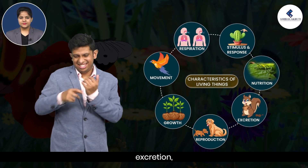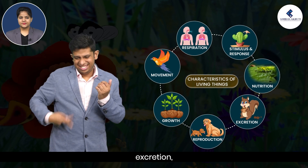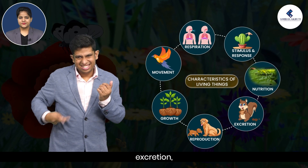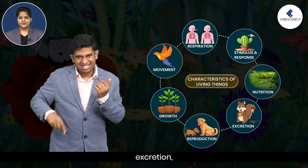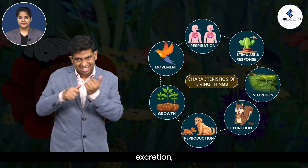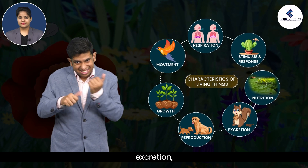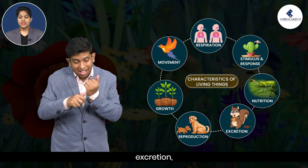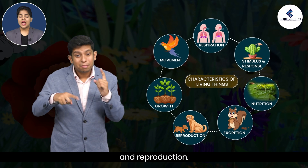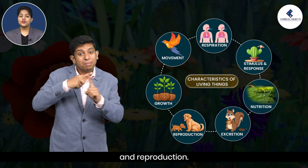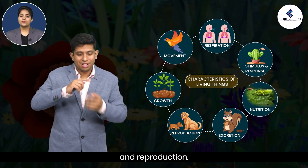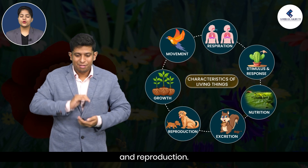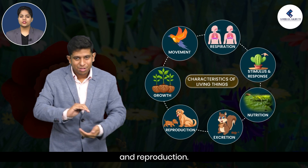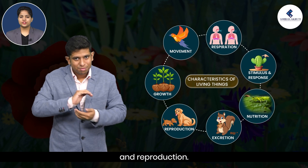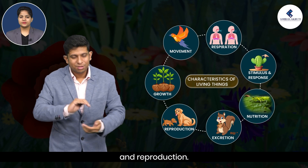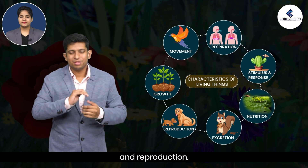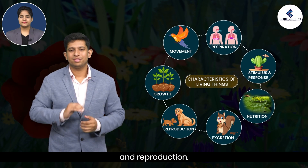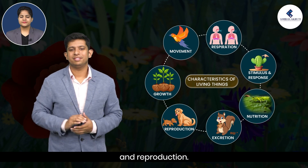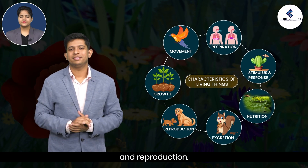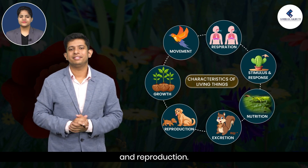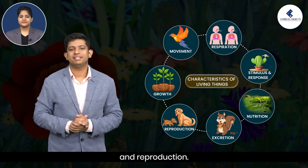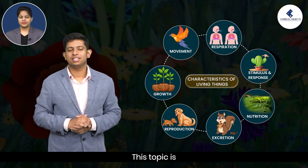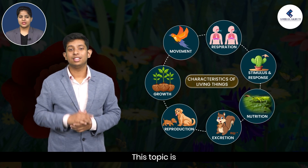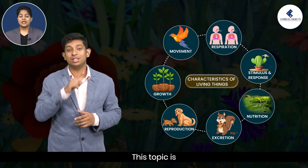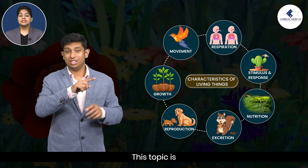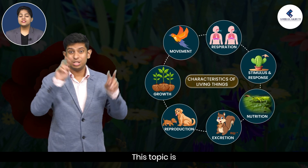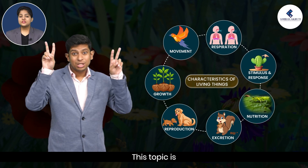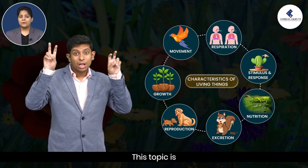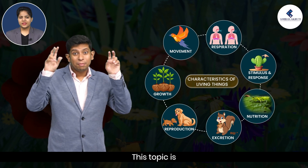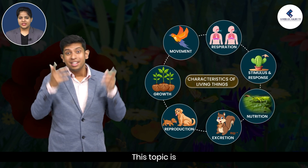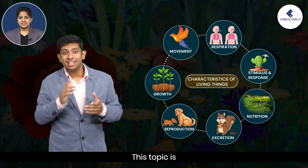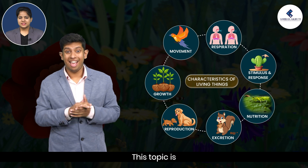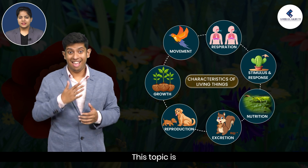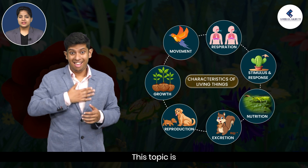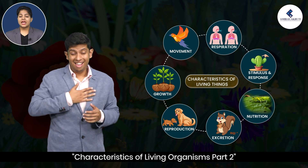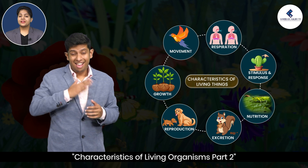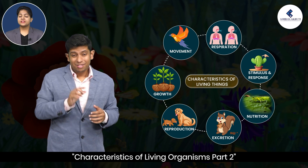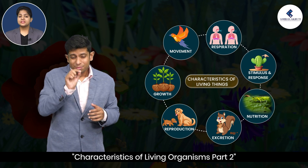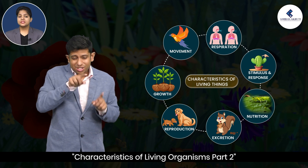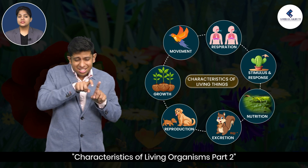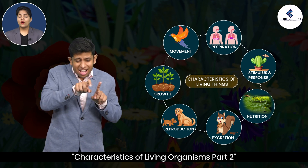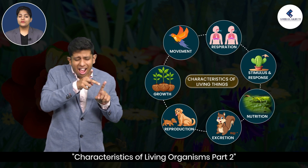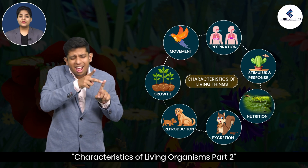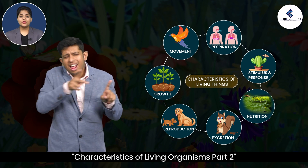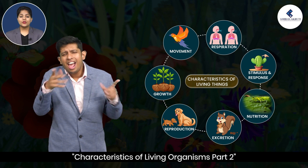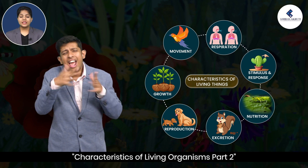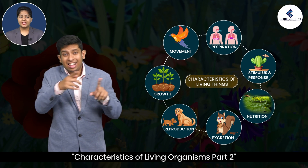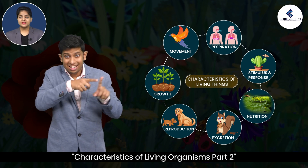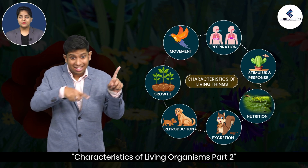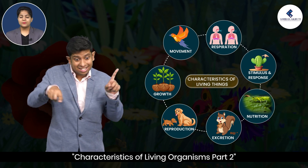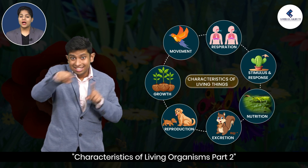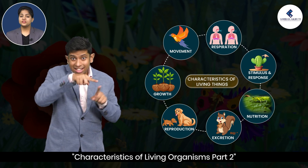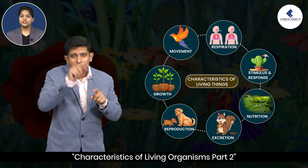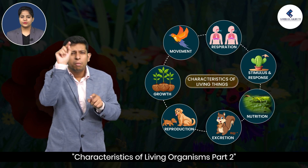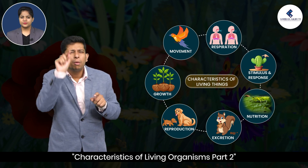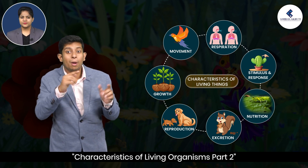excretion, and reproduction. This topic is Characteristics of Living